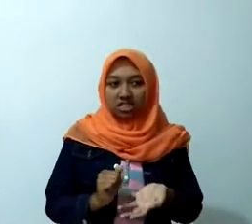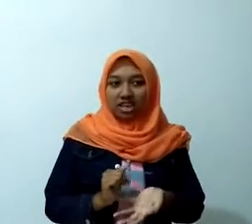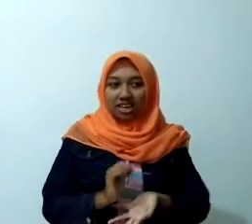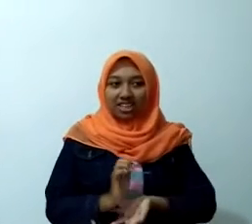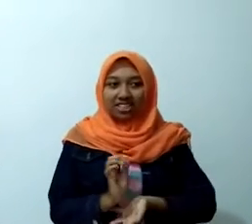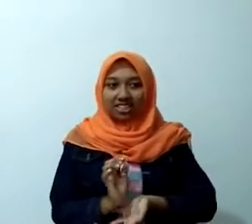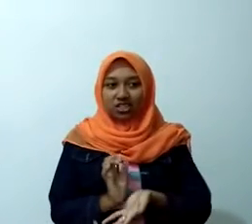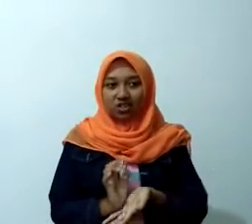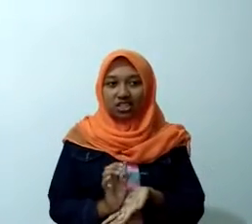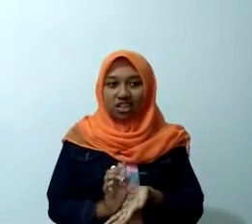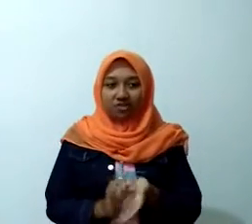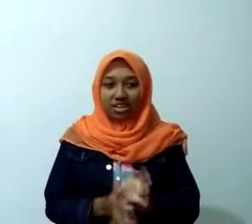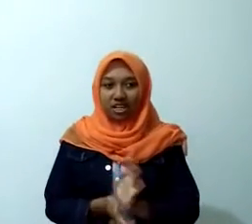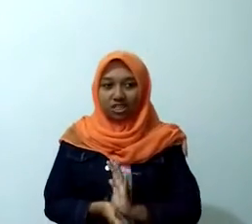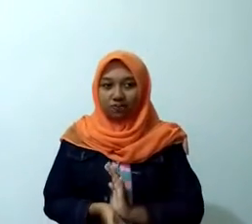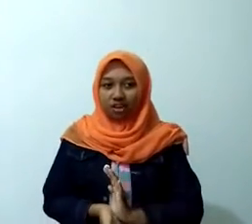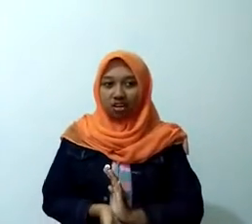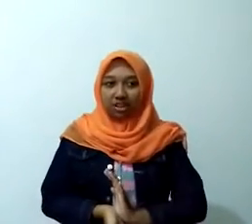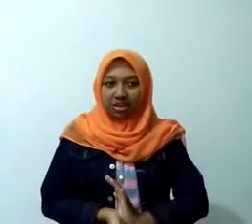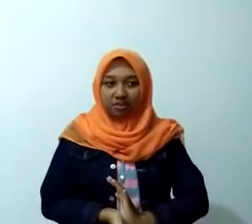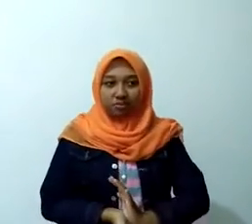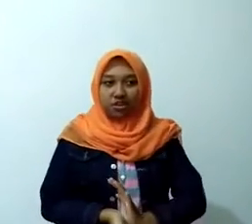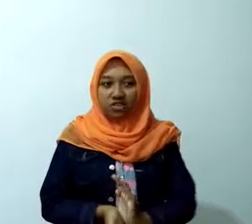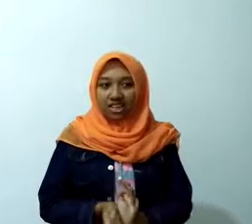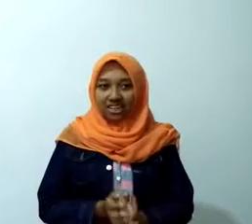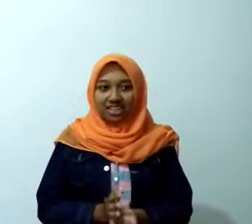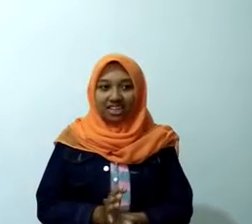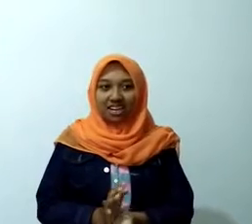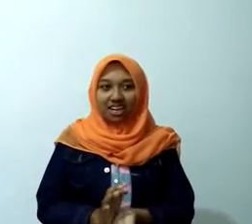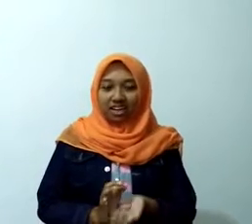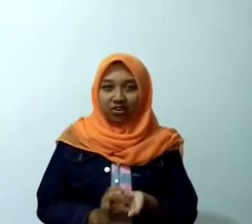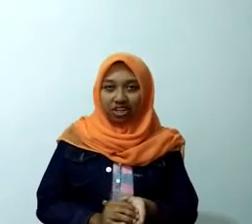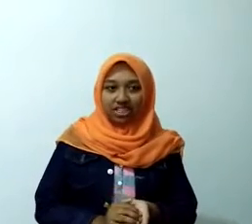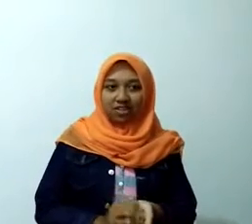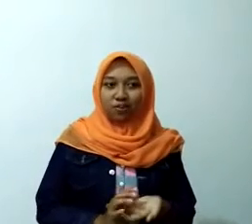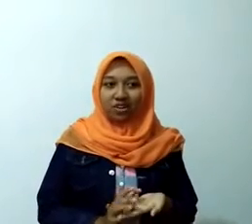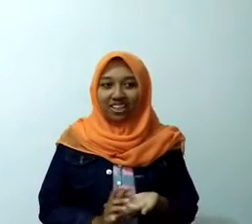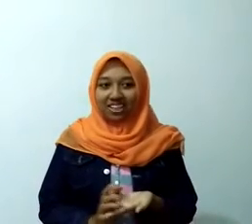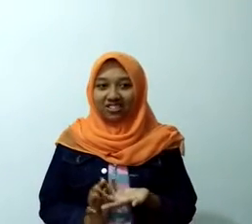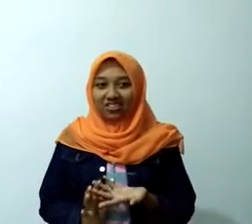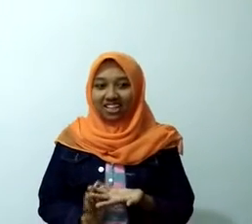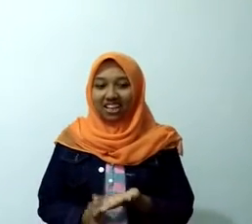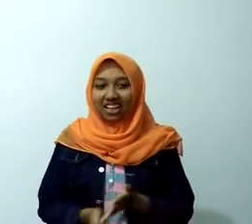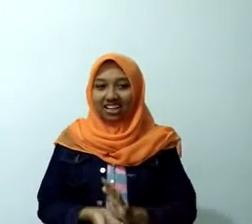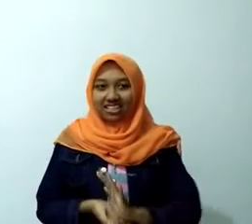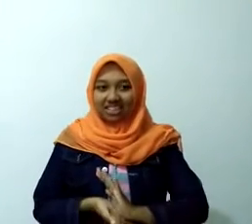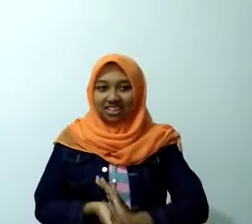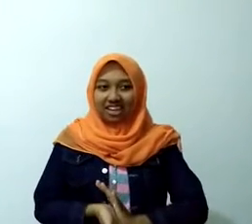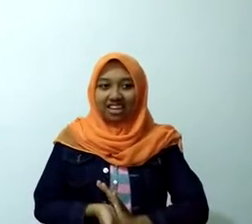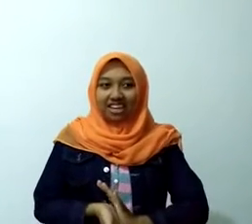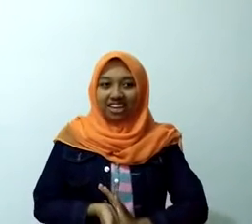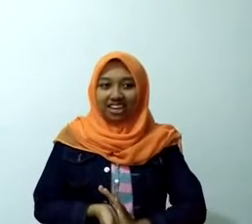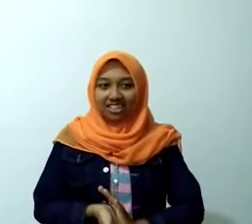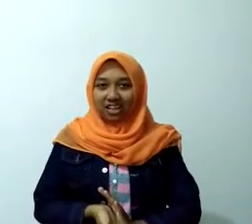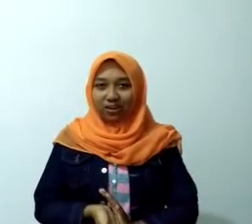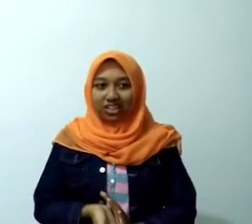study is English is used in every aspect of life. We use English in education, politics, social, and etc.